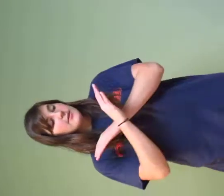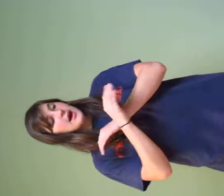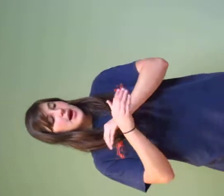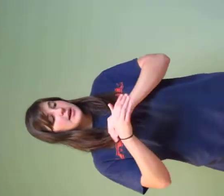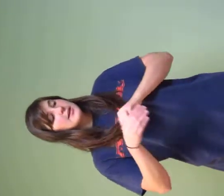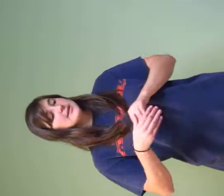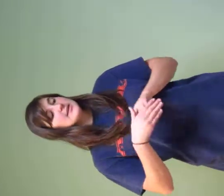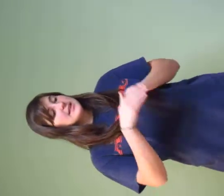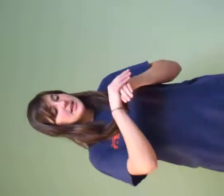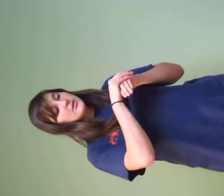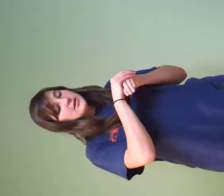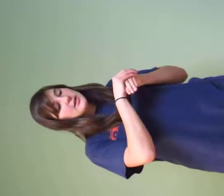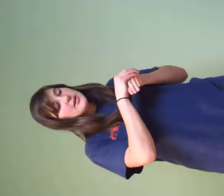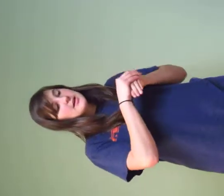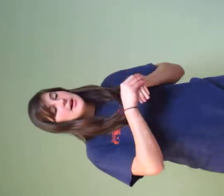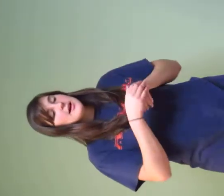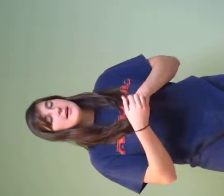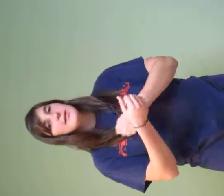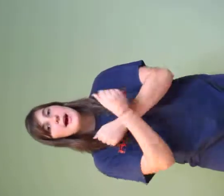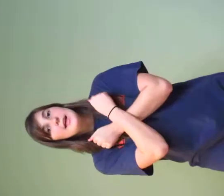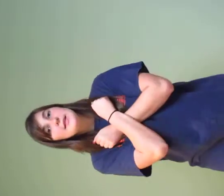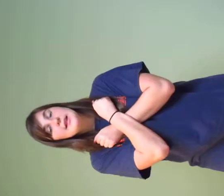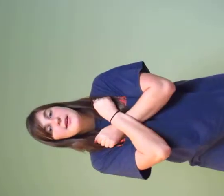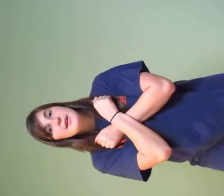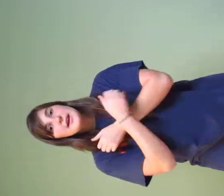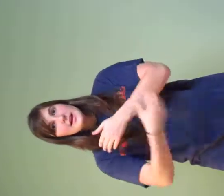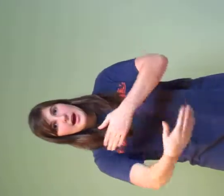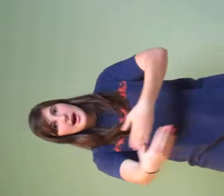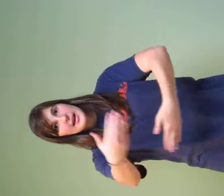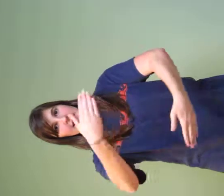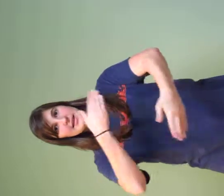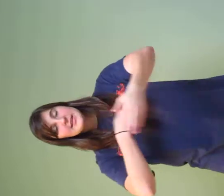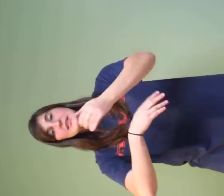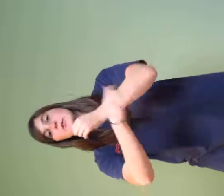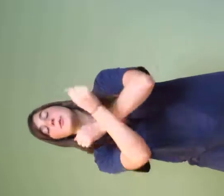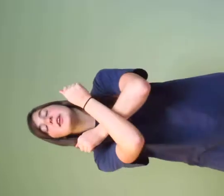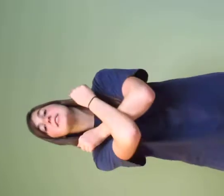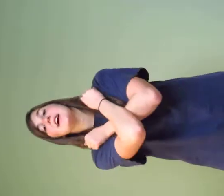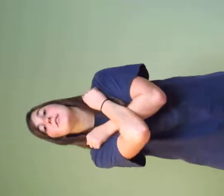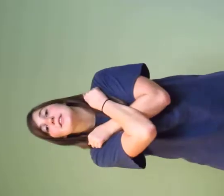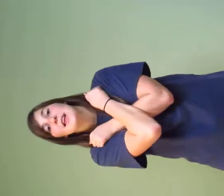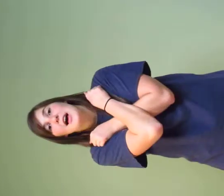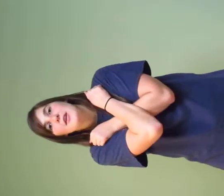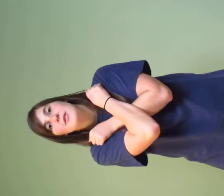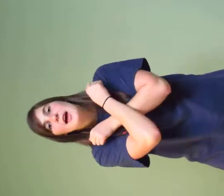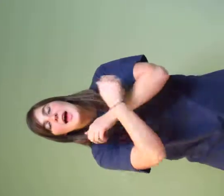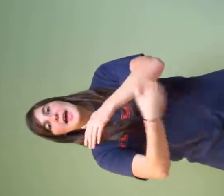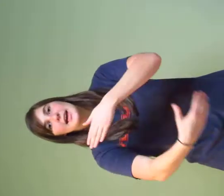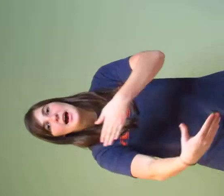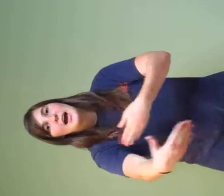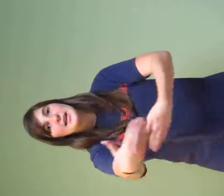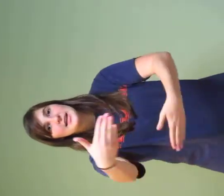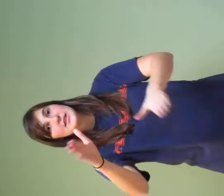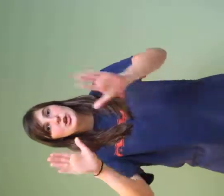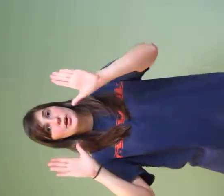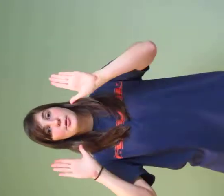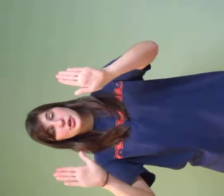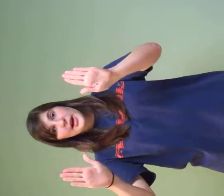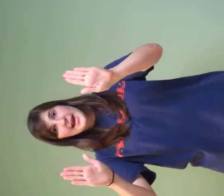not concealed thy loving kindness. This is where we make the sign for love and kindness. You're going to put